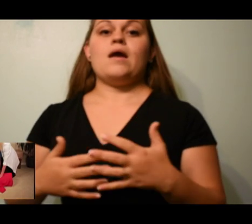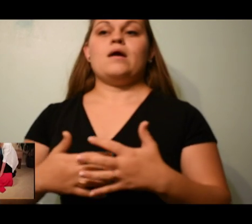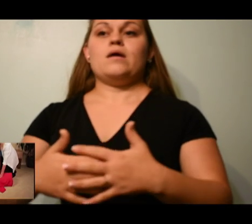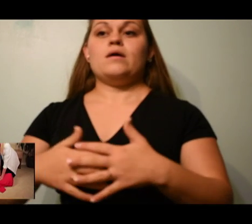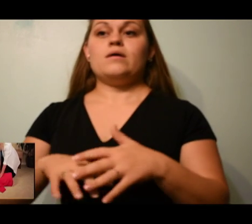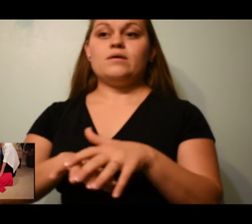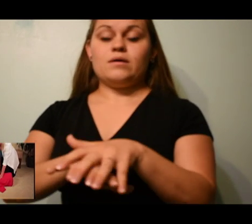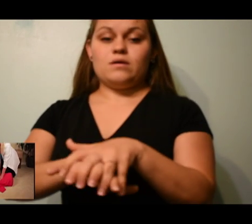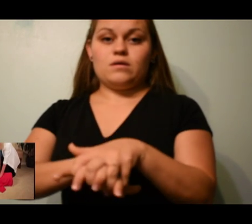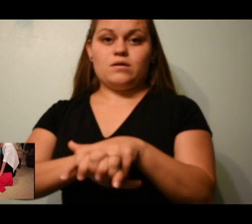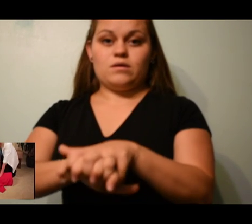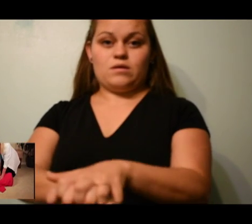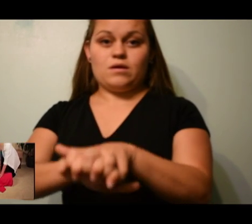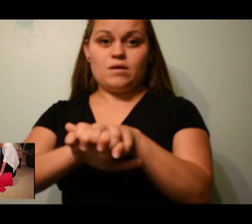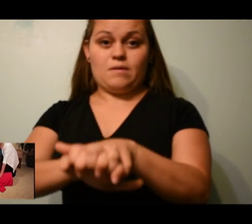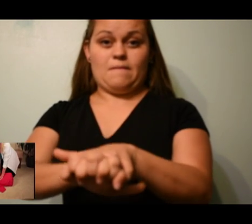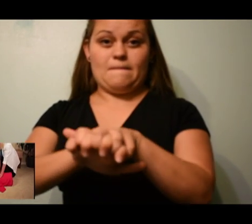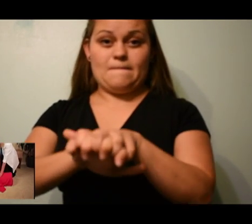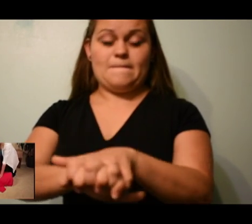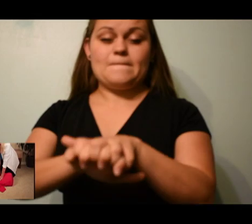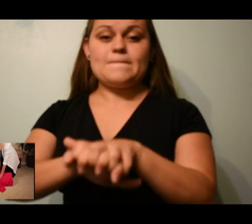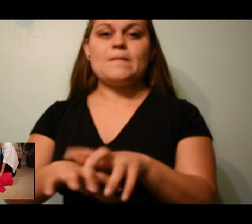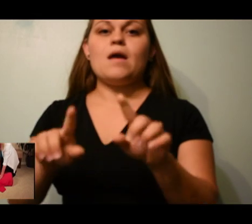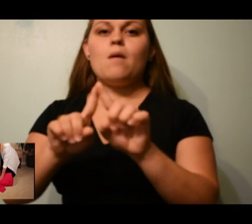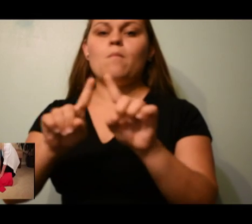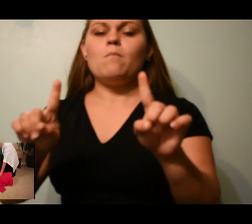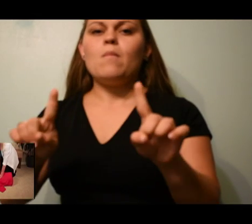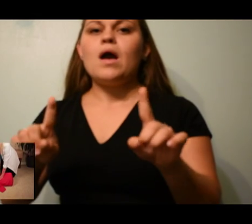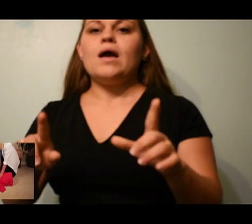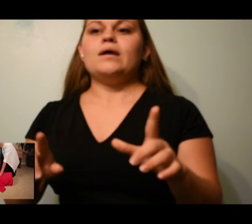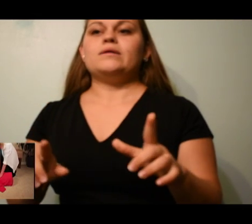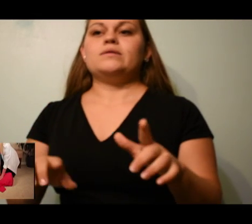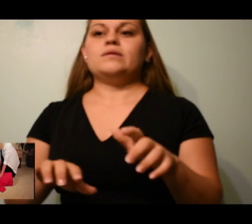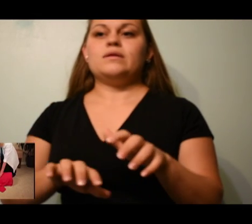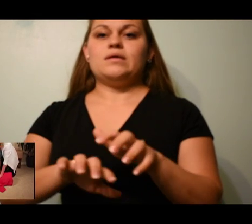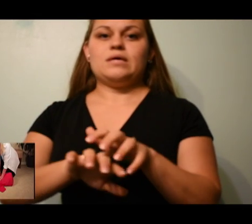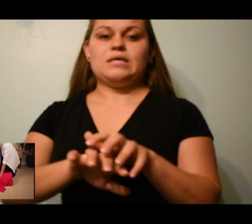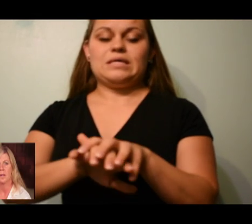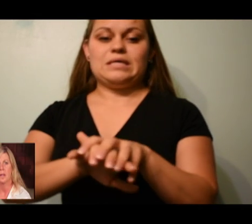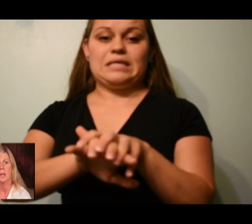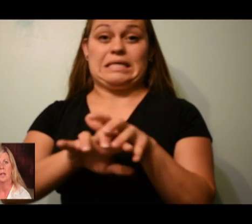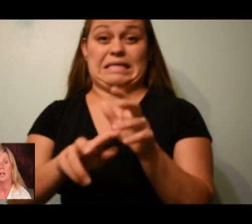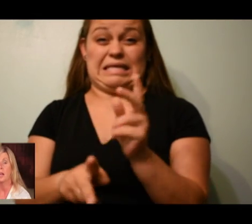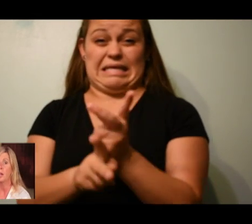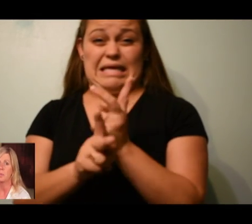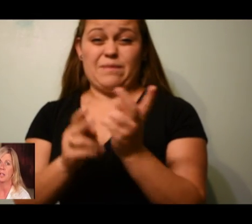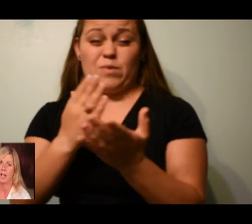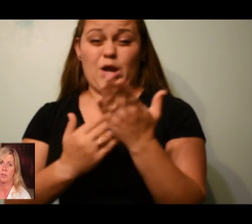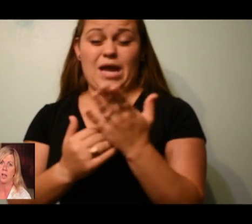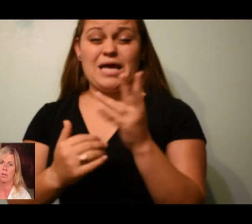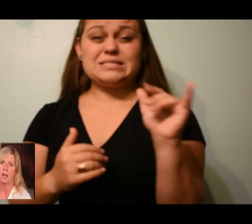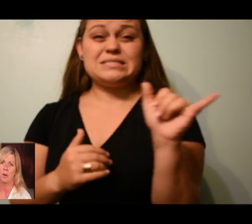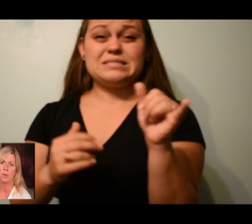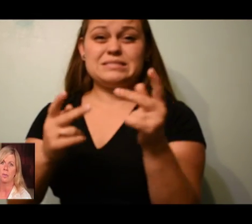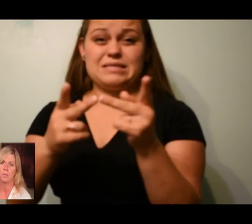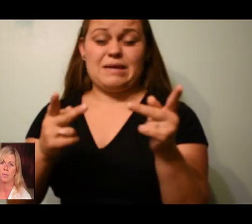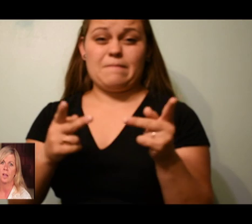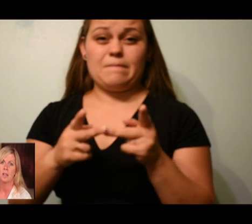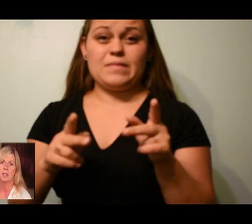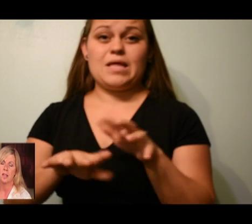recoil. But keep your hand placement. Keep interruptions to a minimum. It helps to count out